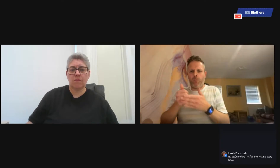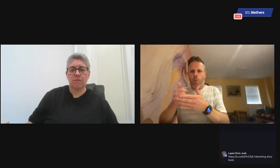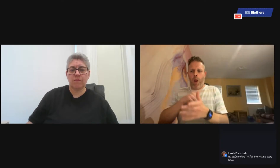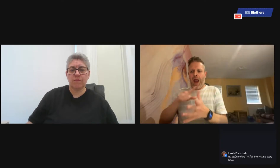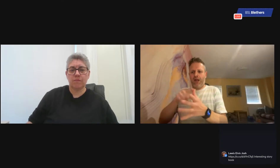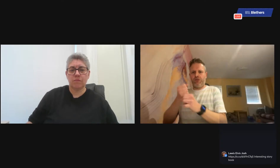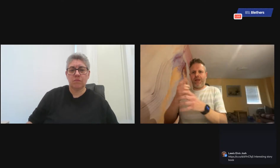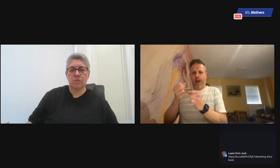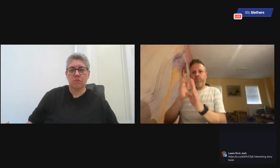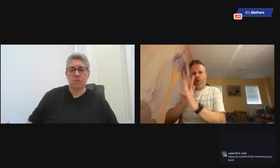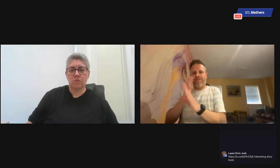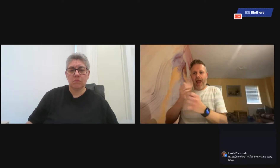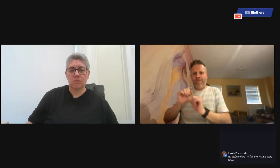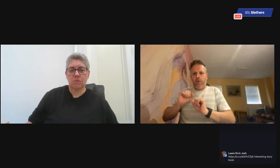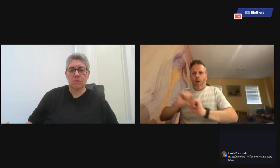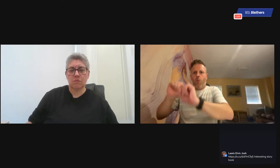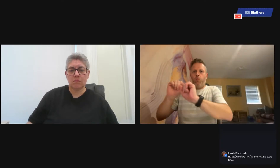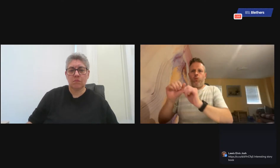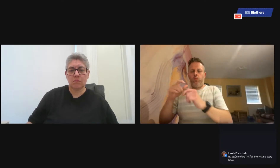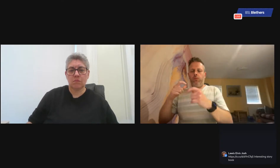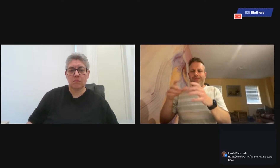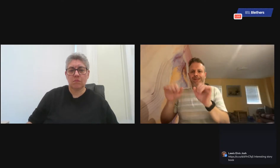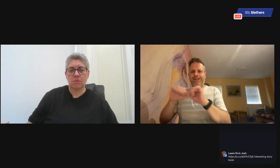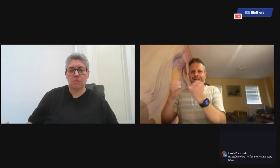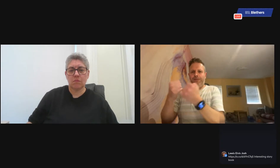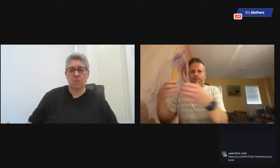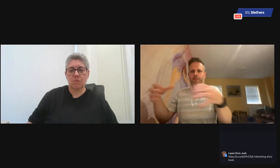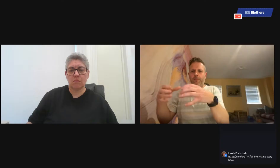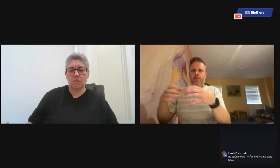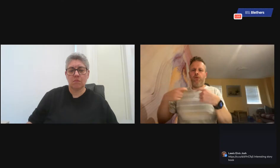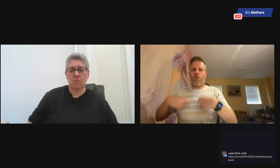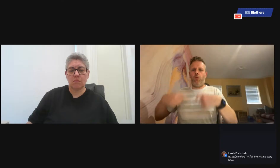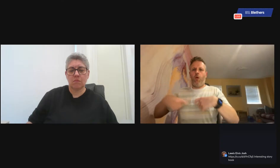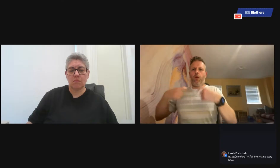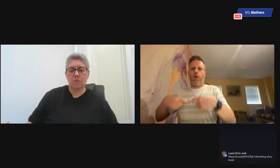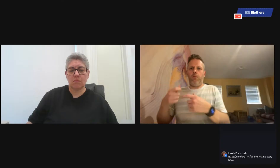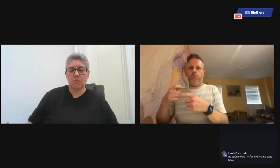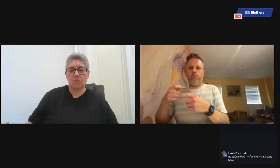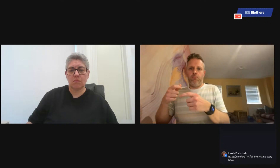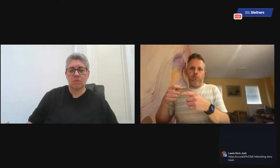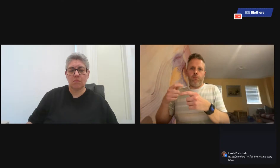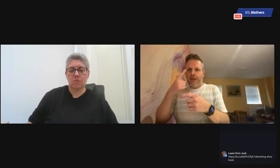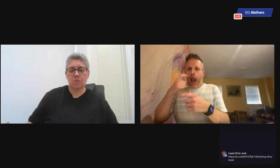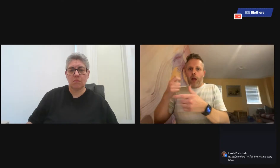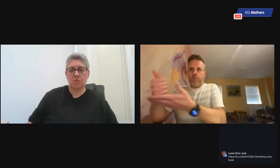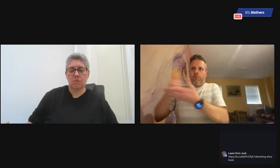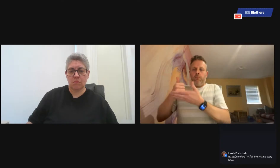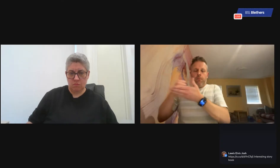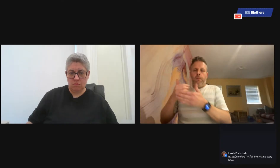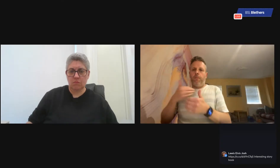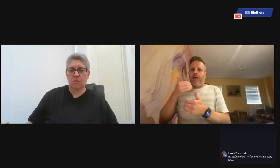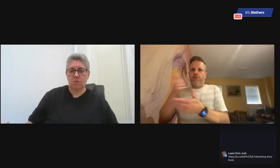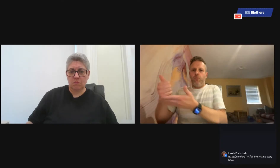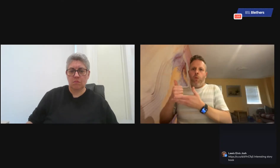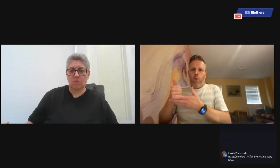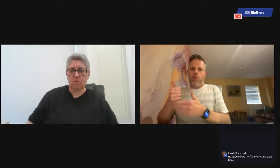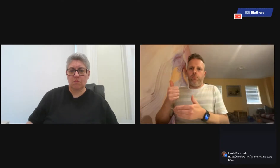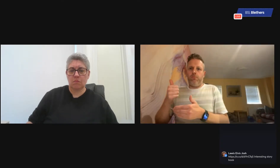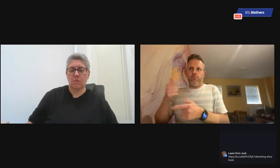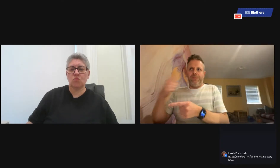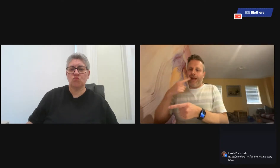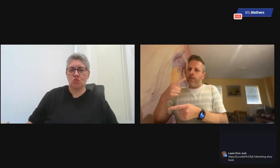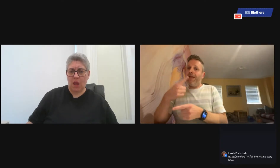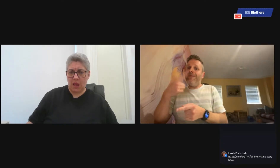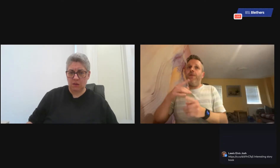Um, I think there's less support under the council. Within an agency, there's a lot of support available. There's